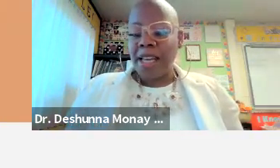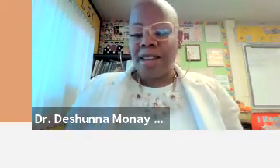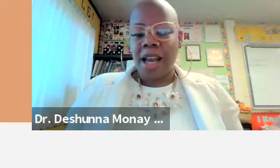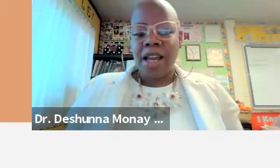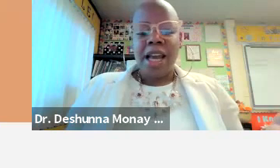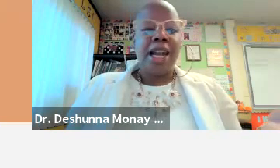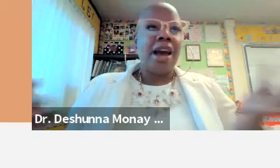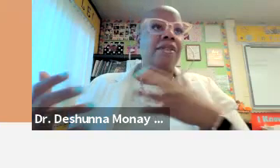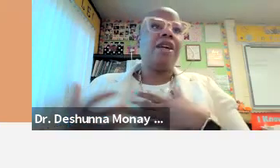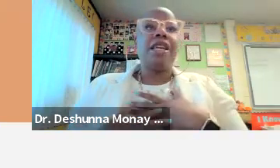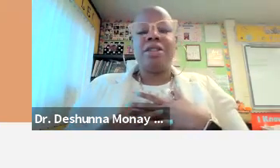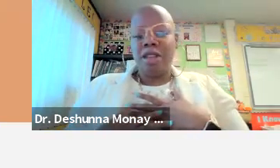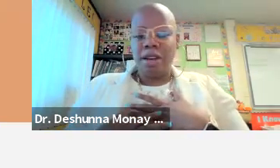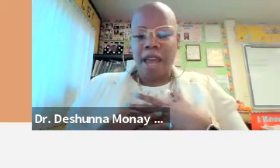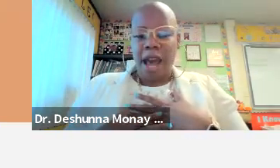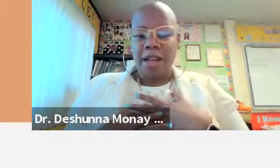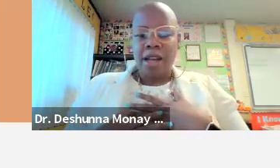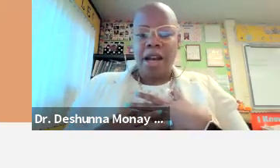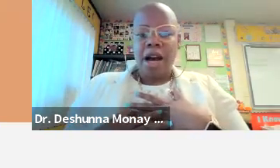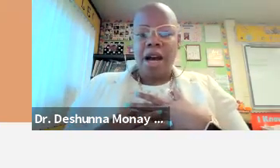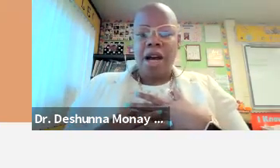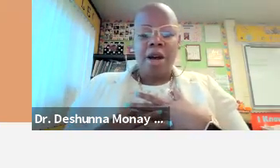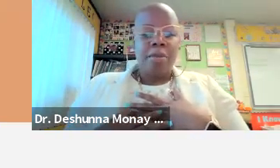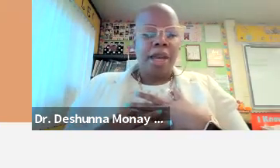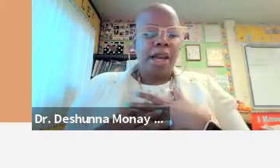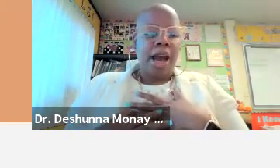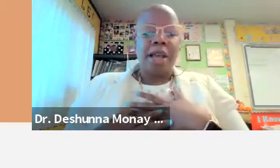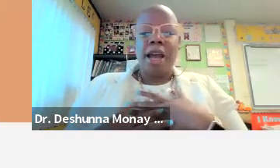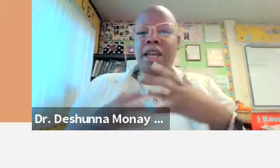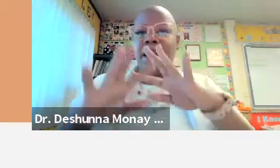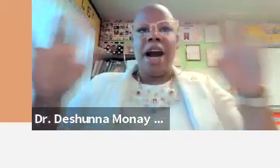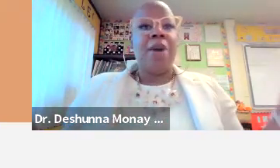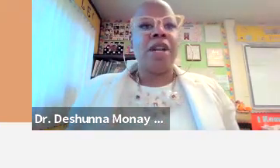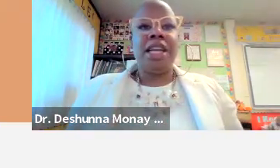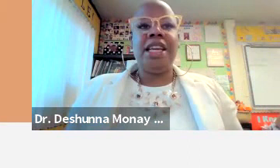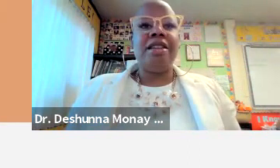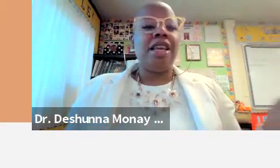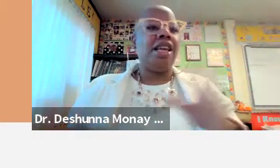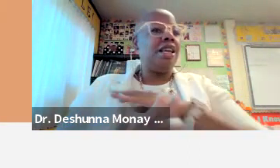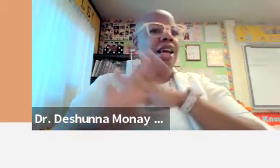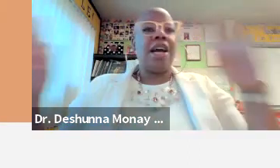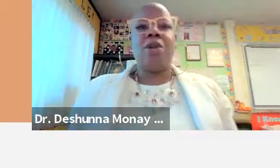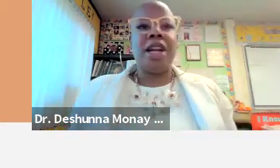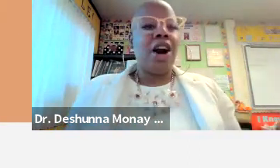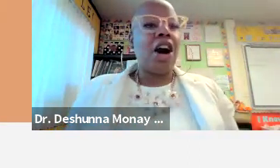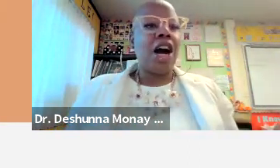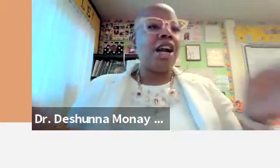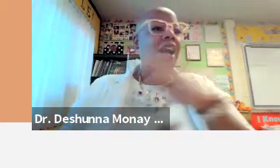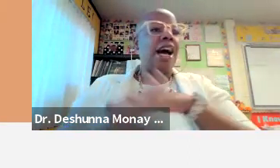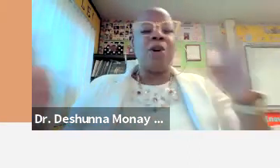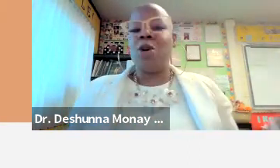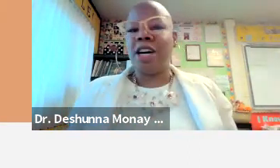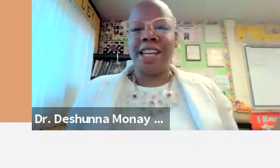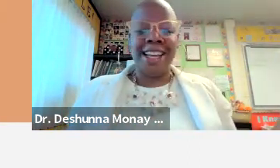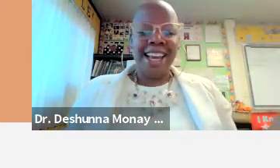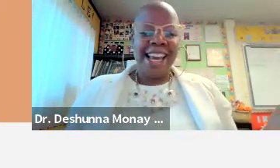to be easy, and I'm very guilty of that. I'm like, I want it easy. I don't want it hard.